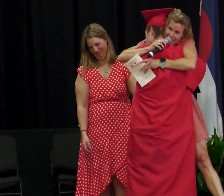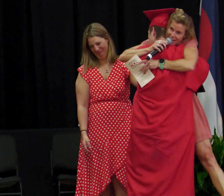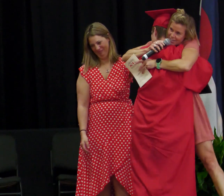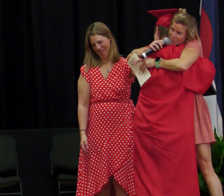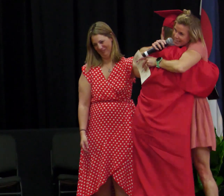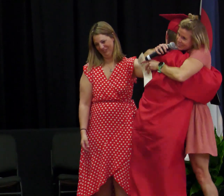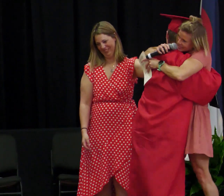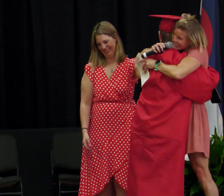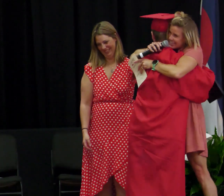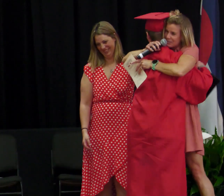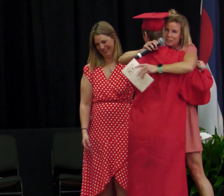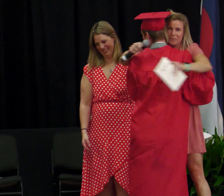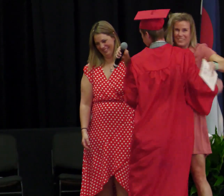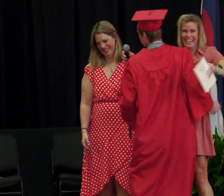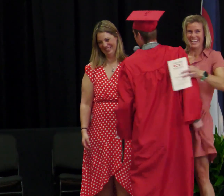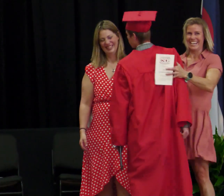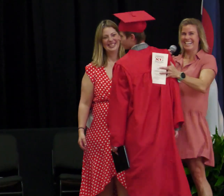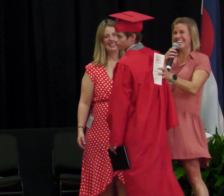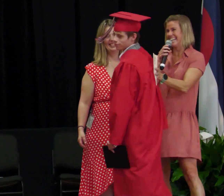a big hug Oh my gosh He's like